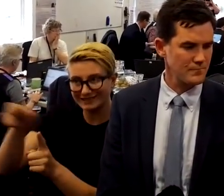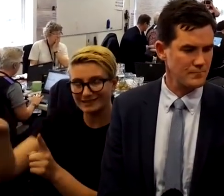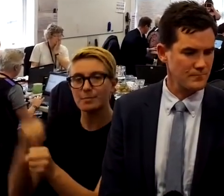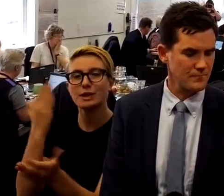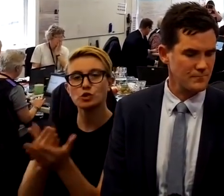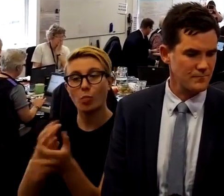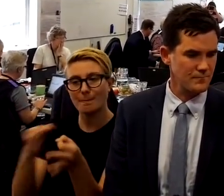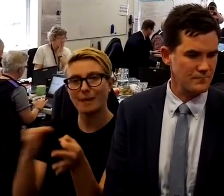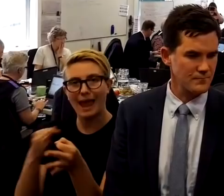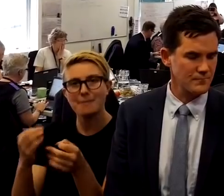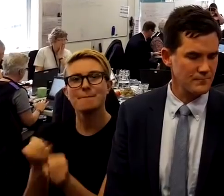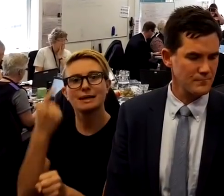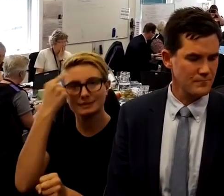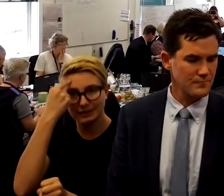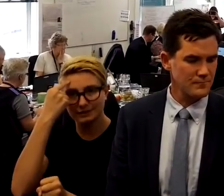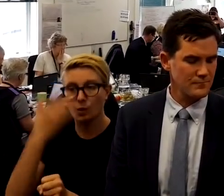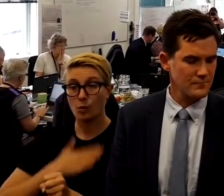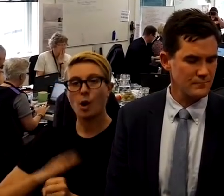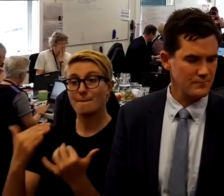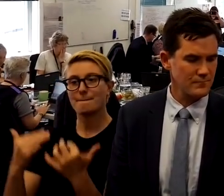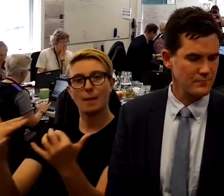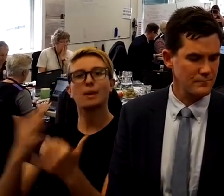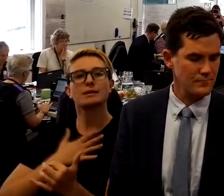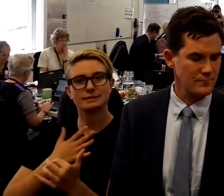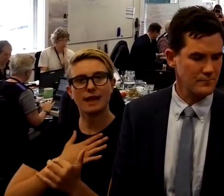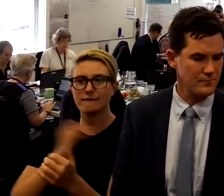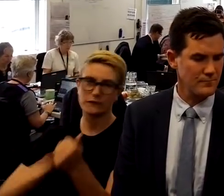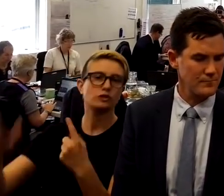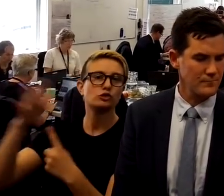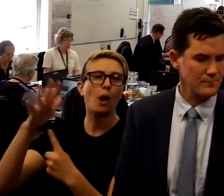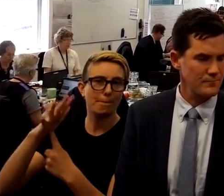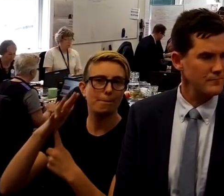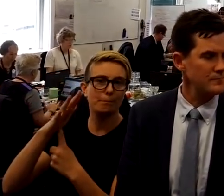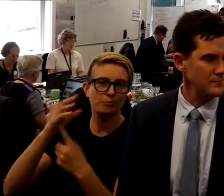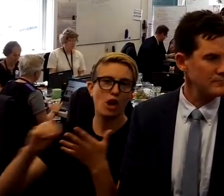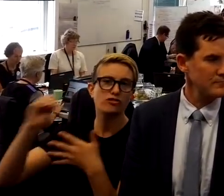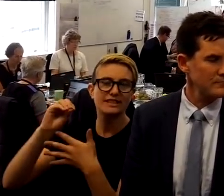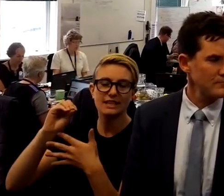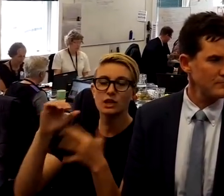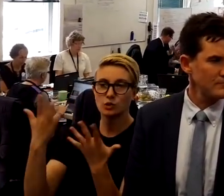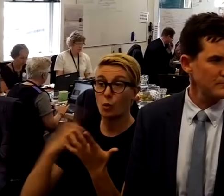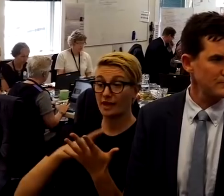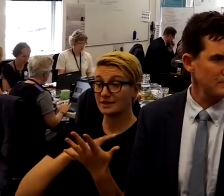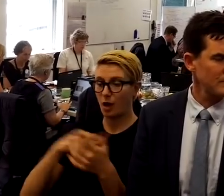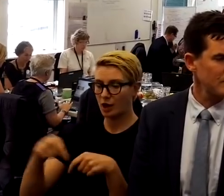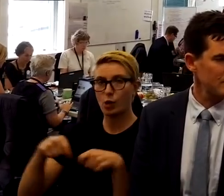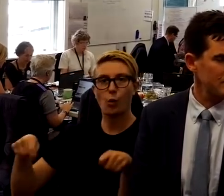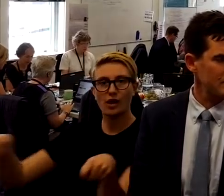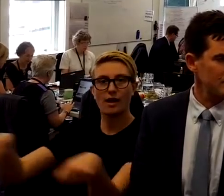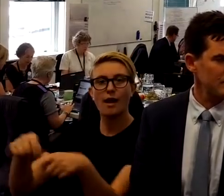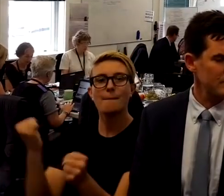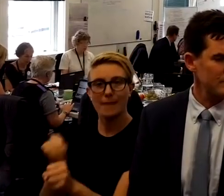public safety, as Justin has said, is absolutely critical for us, so hence the exclusion zone. So we've worked in conjunction with the fire service for